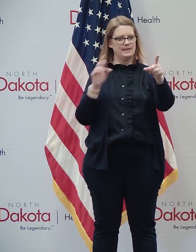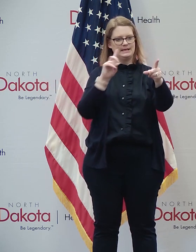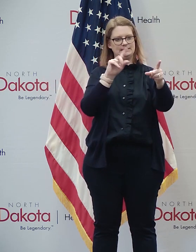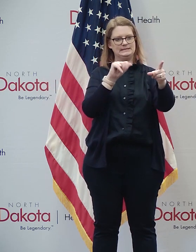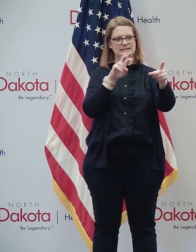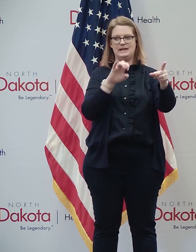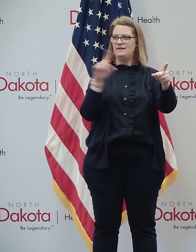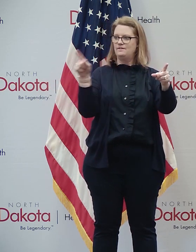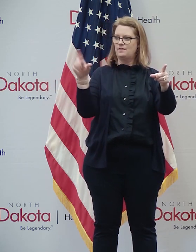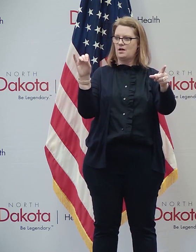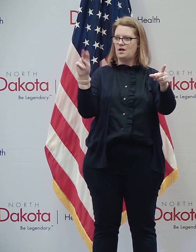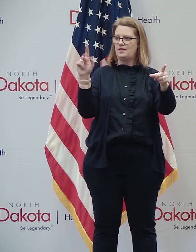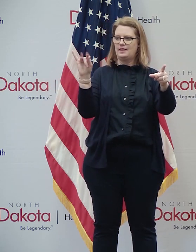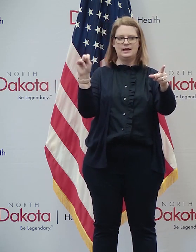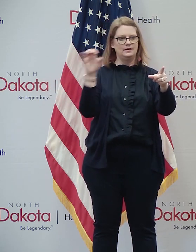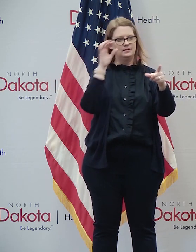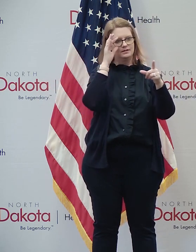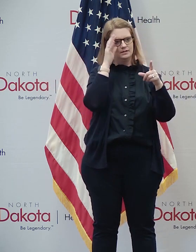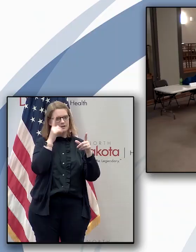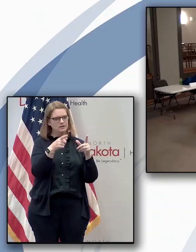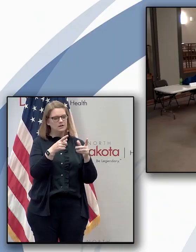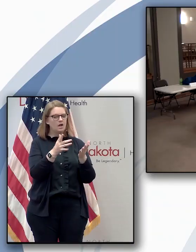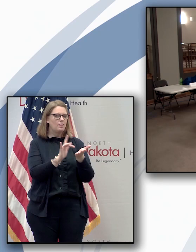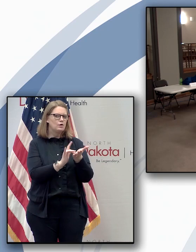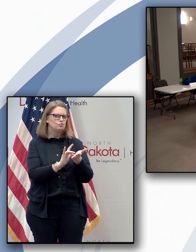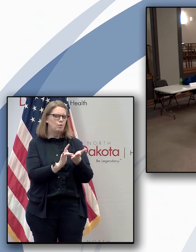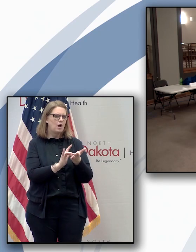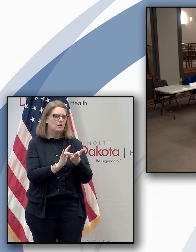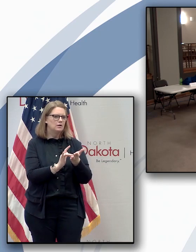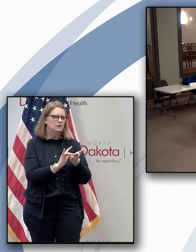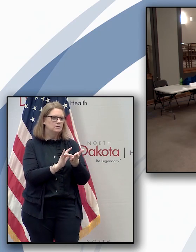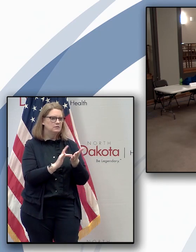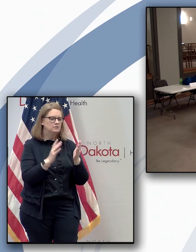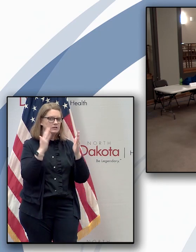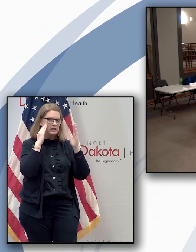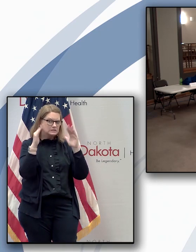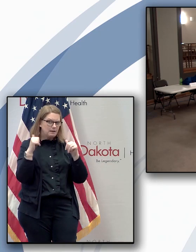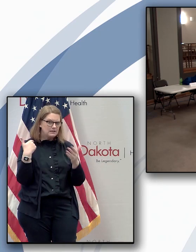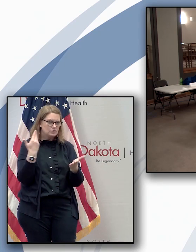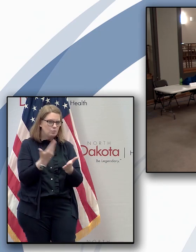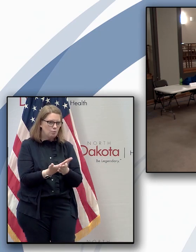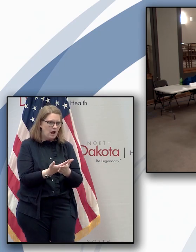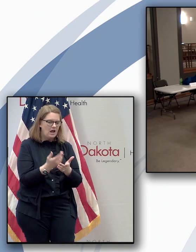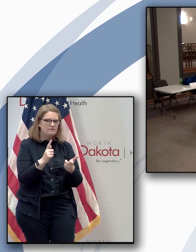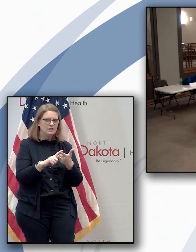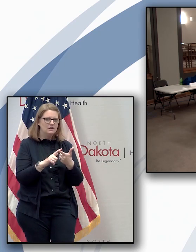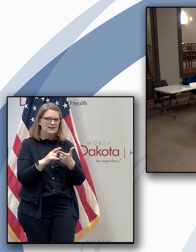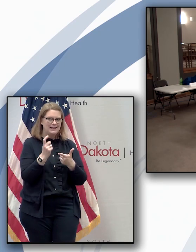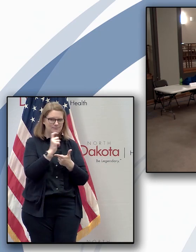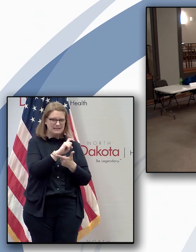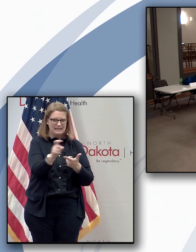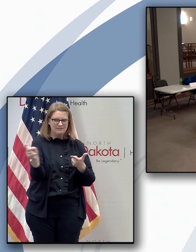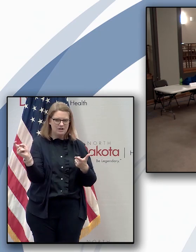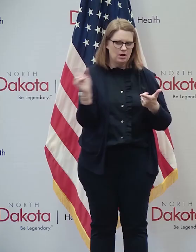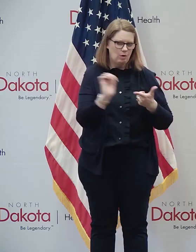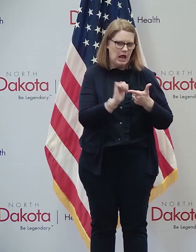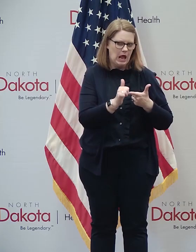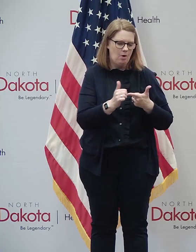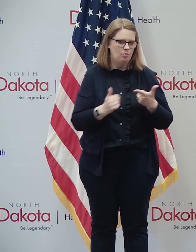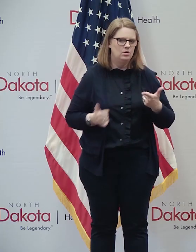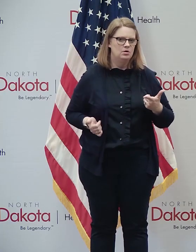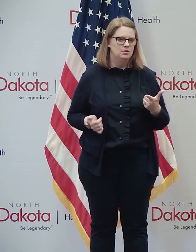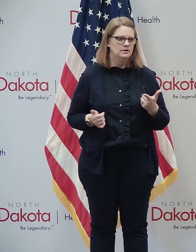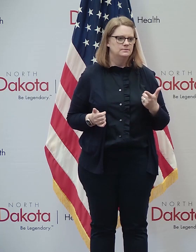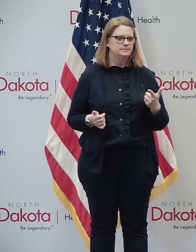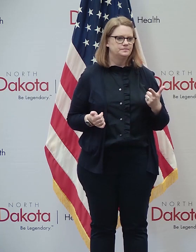hope you're grateful for your parents. And again, we're grateful for all of you. And so again, thank you all for being here. And now we'll stand for